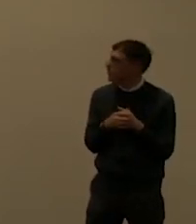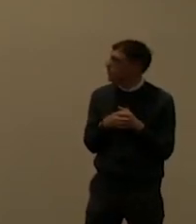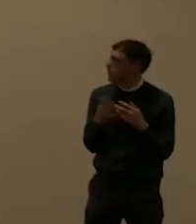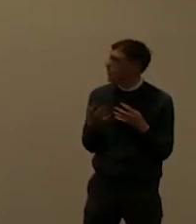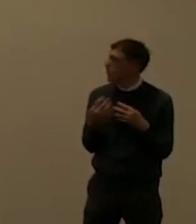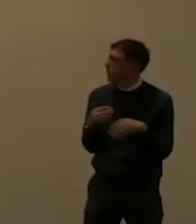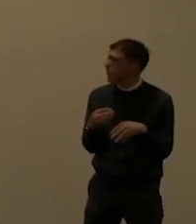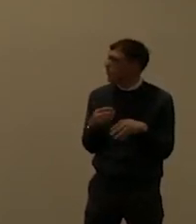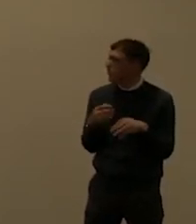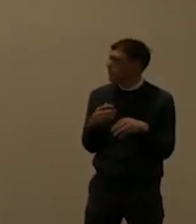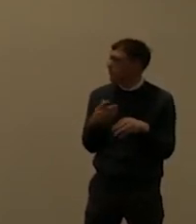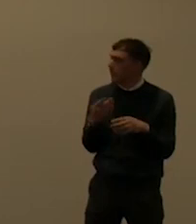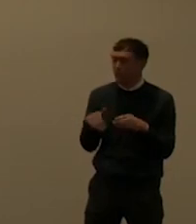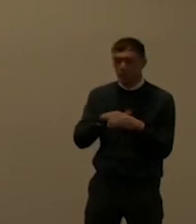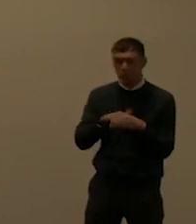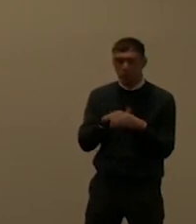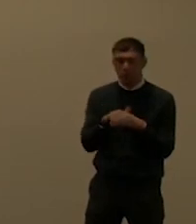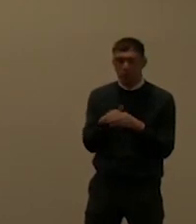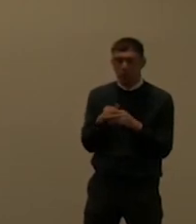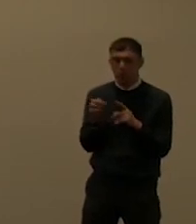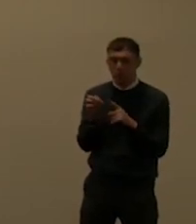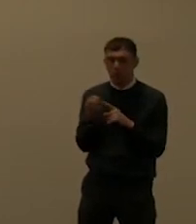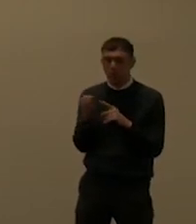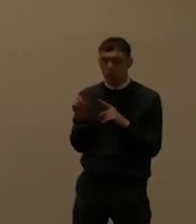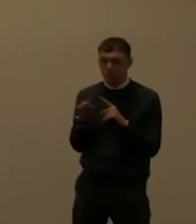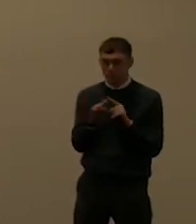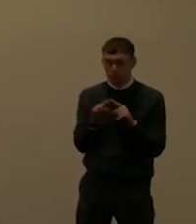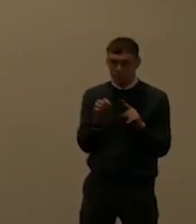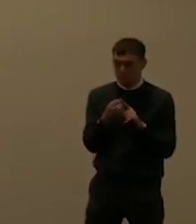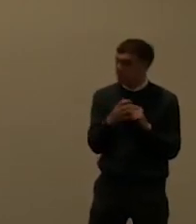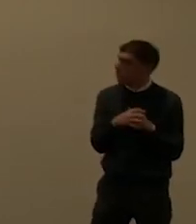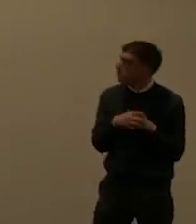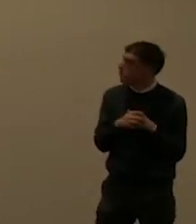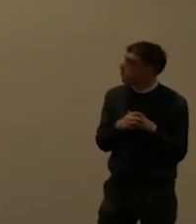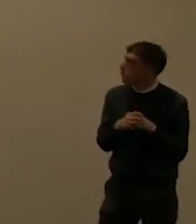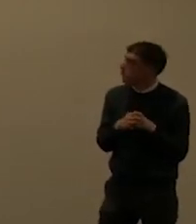one VPN gateway, including a point-to-site VPN configuration.